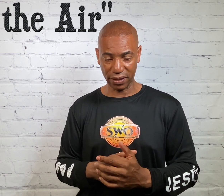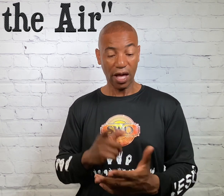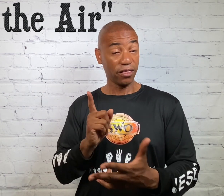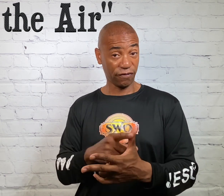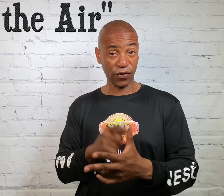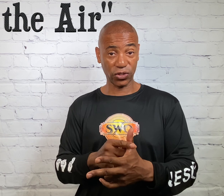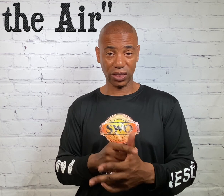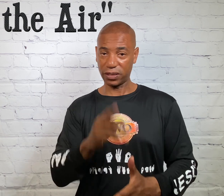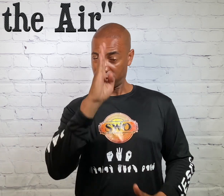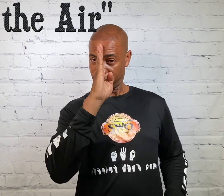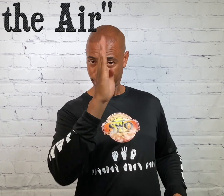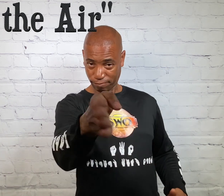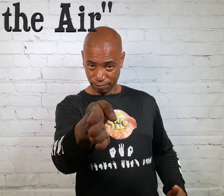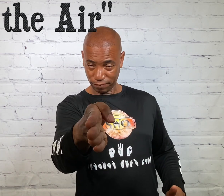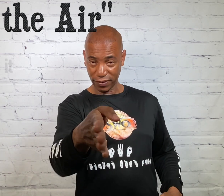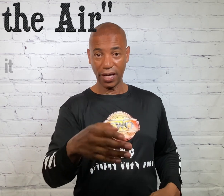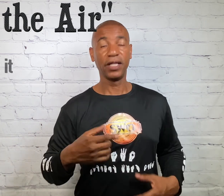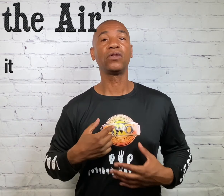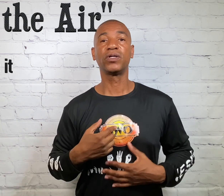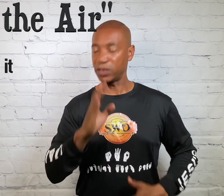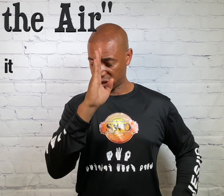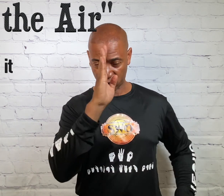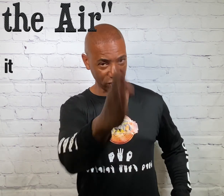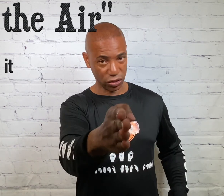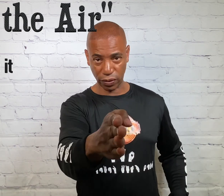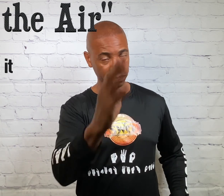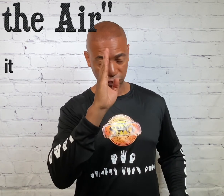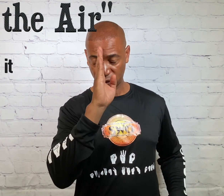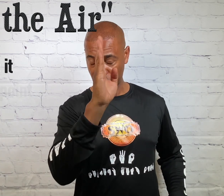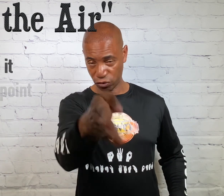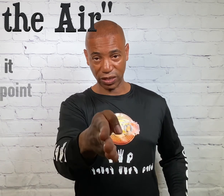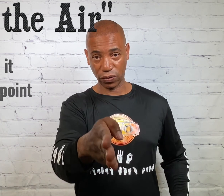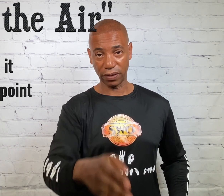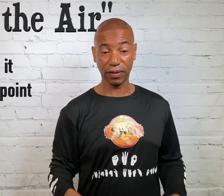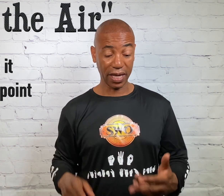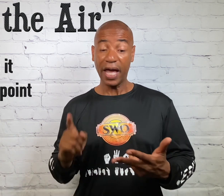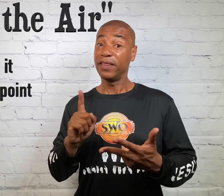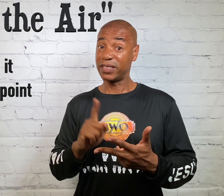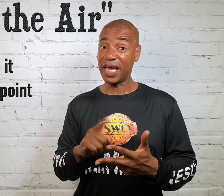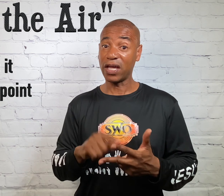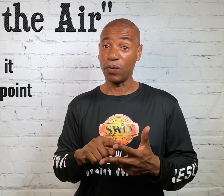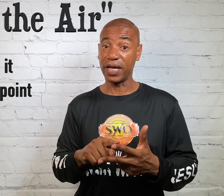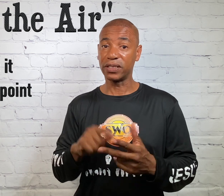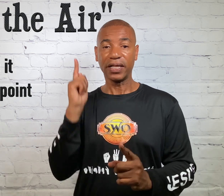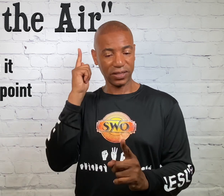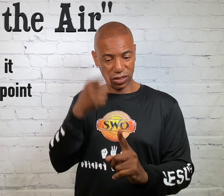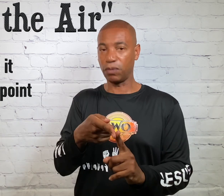The first is, in other words, let's get straight to it. Straight to it. The second way is, let's get to the